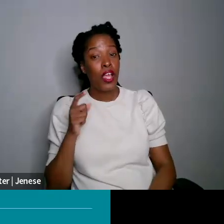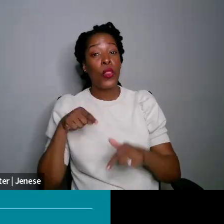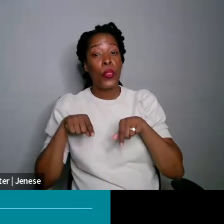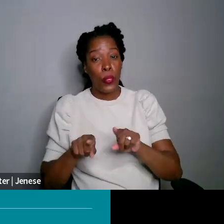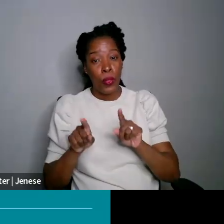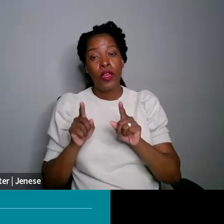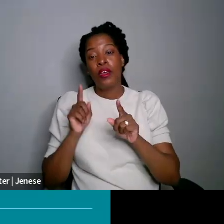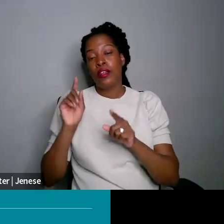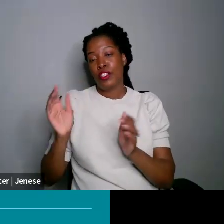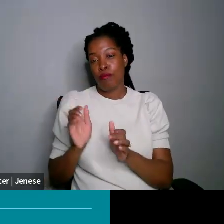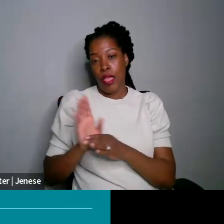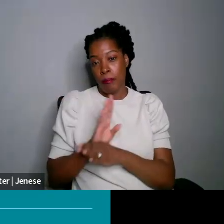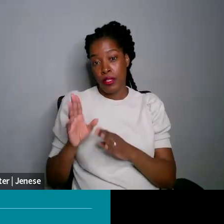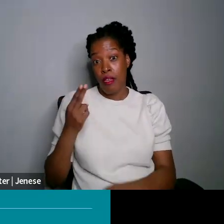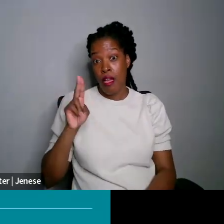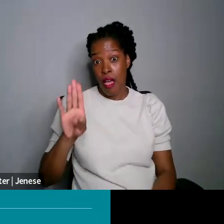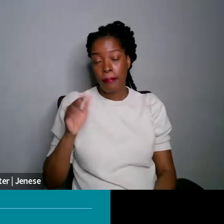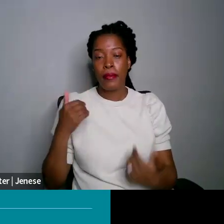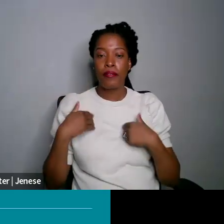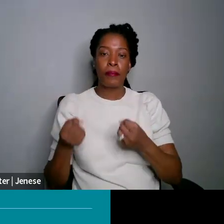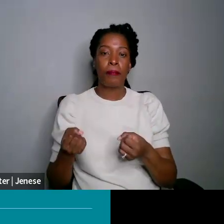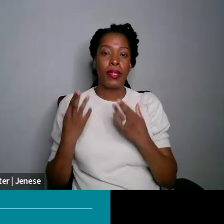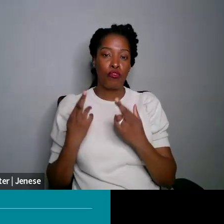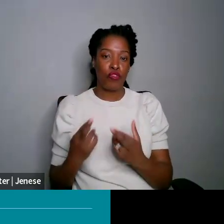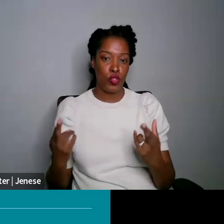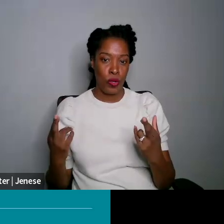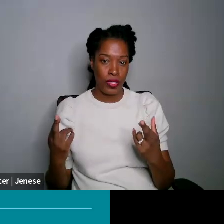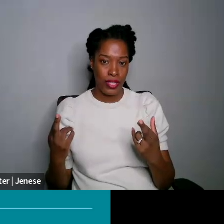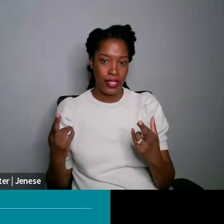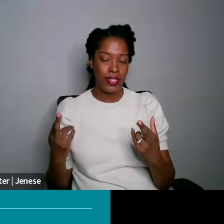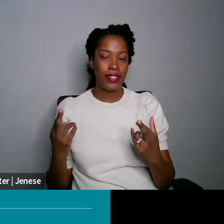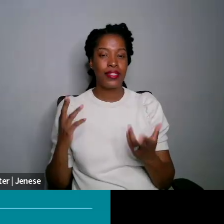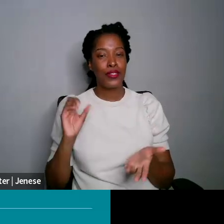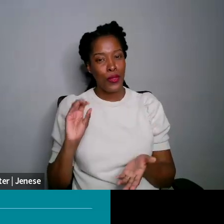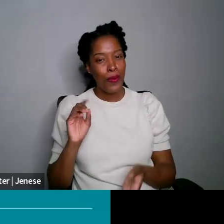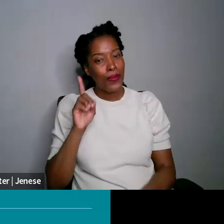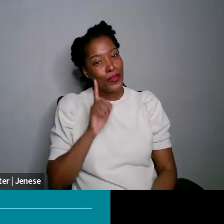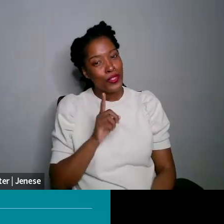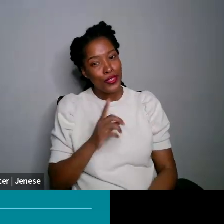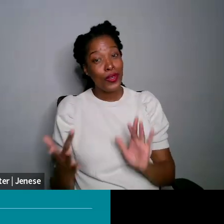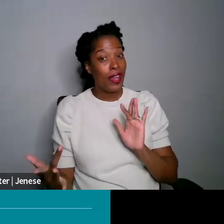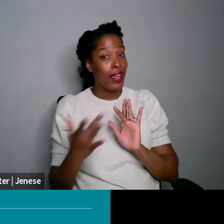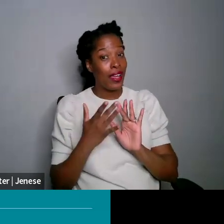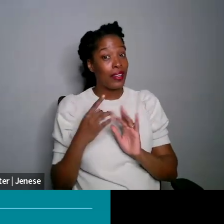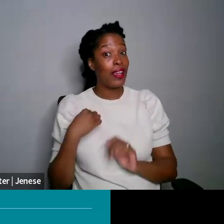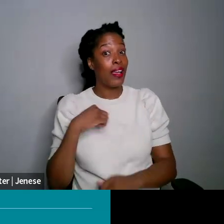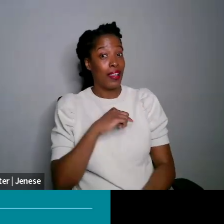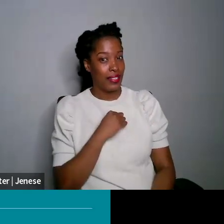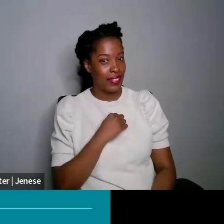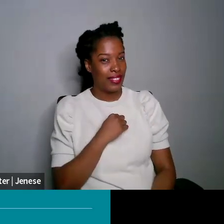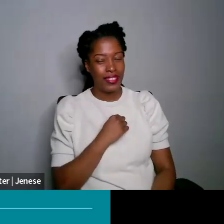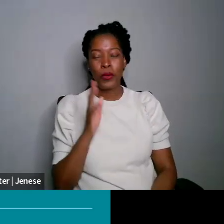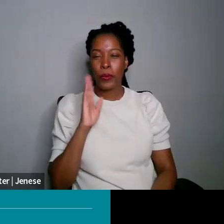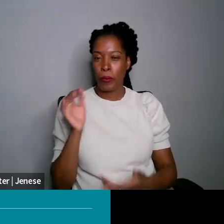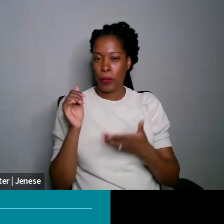of resources, and so definitely connect with us, and we can